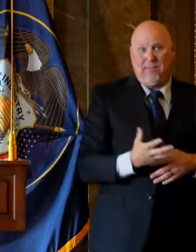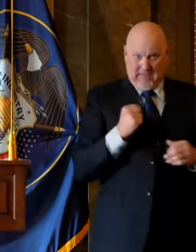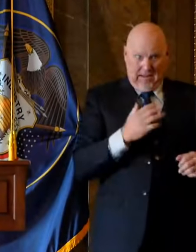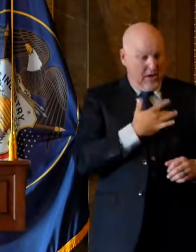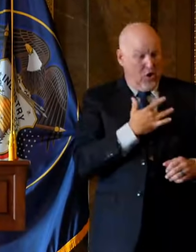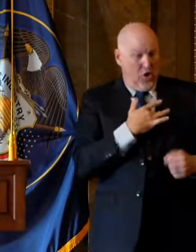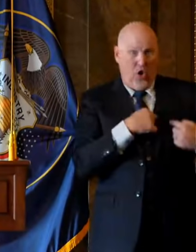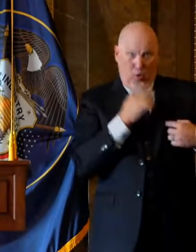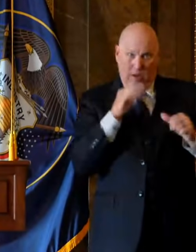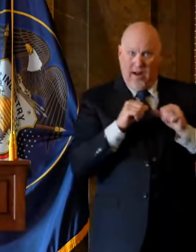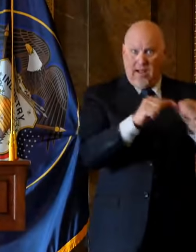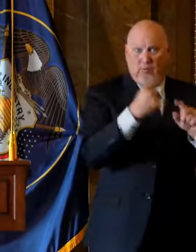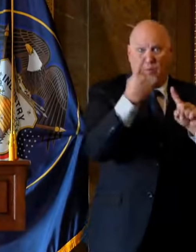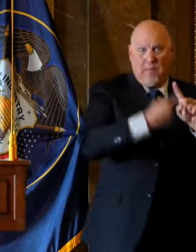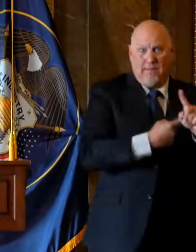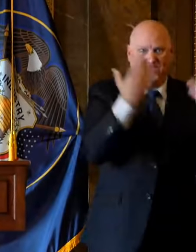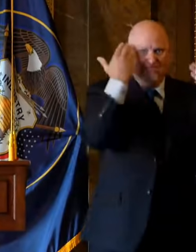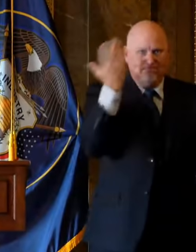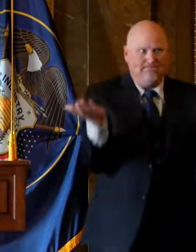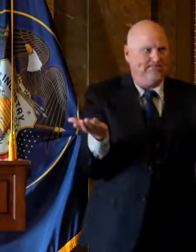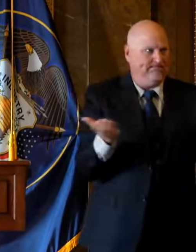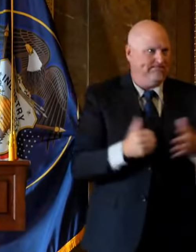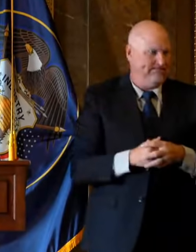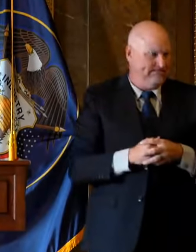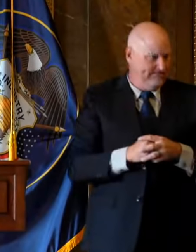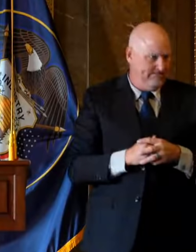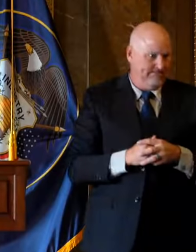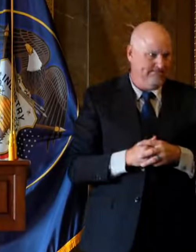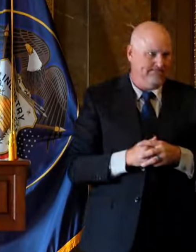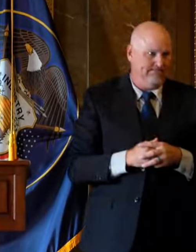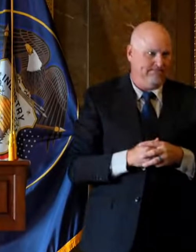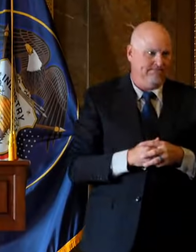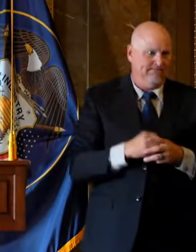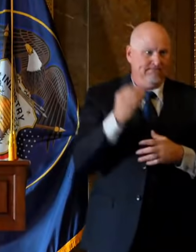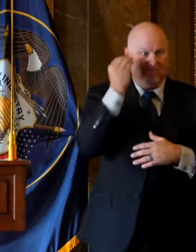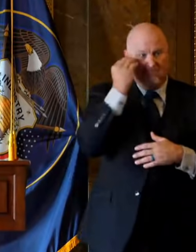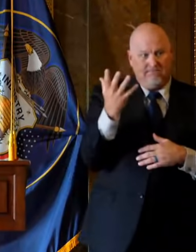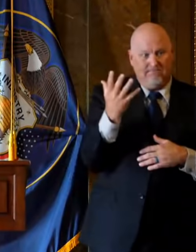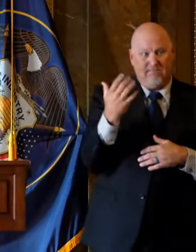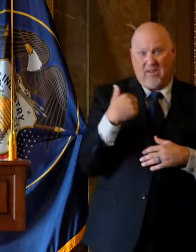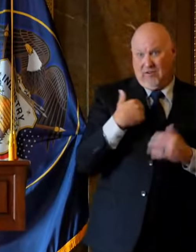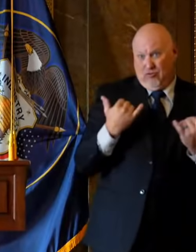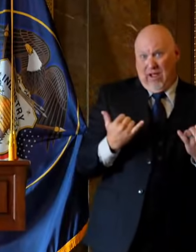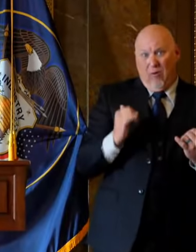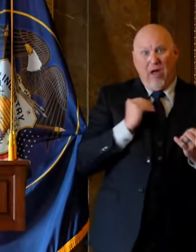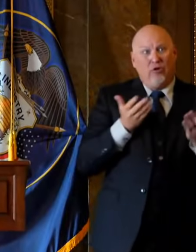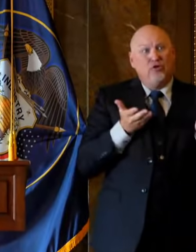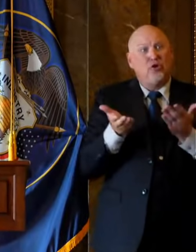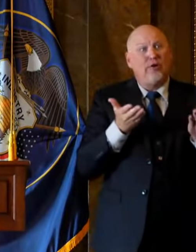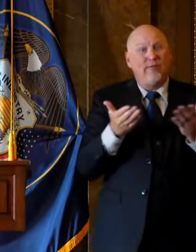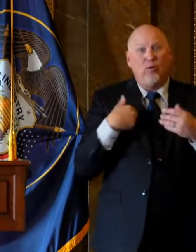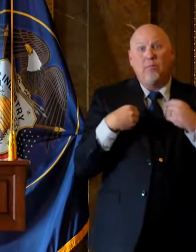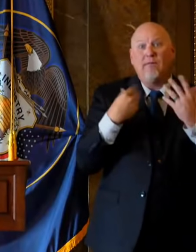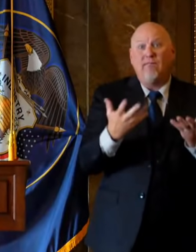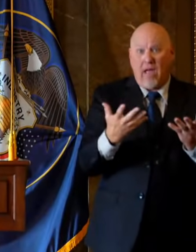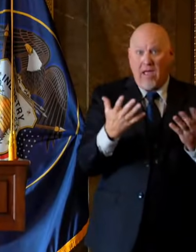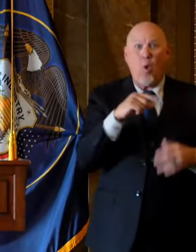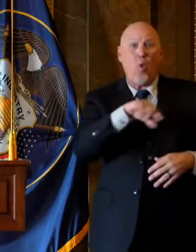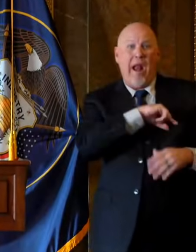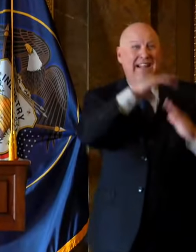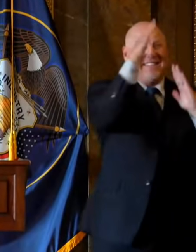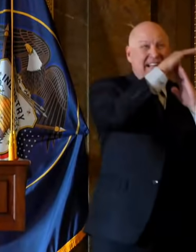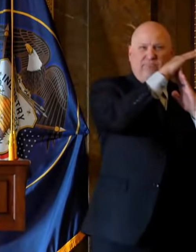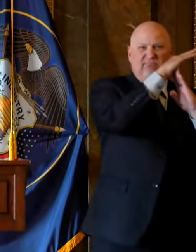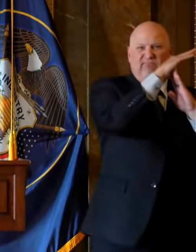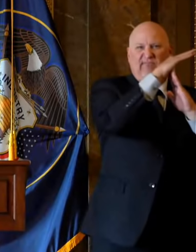of the capacity constraints caused by the 30 to 40% of ICU beds that are taken up by COVID patients.